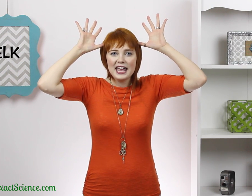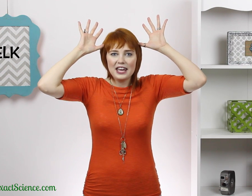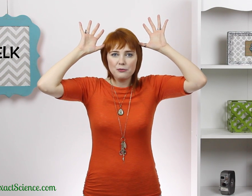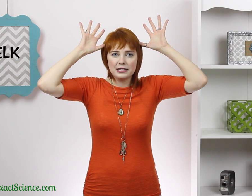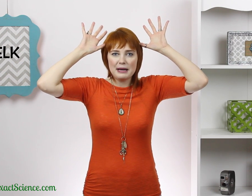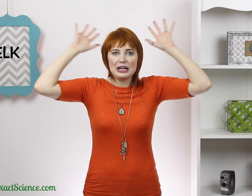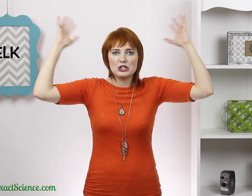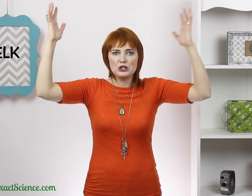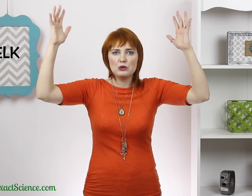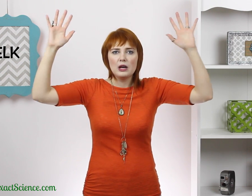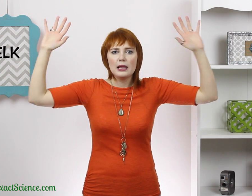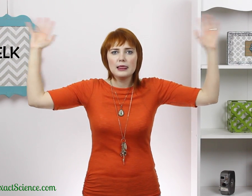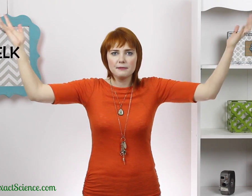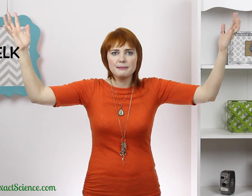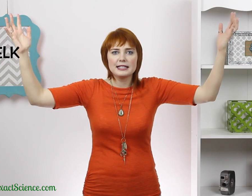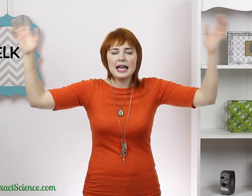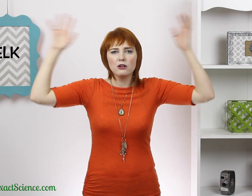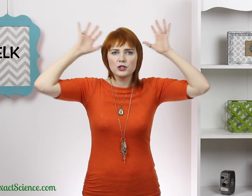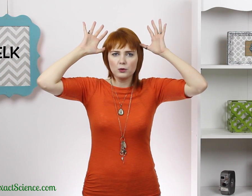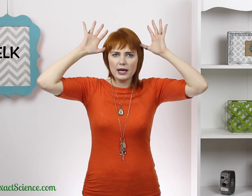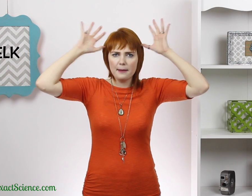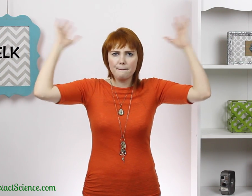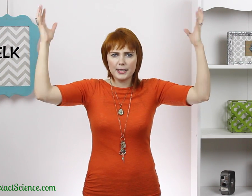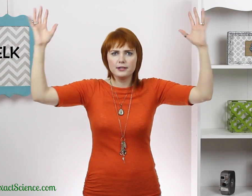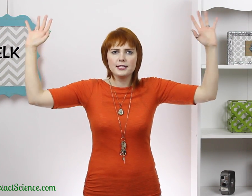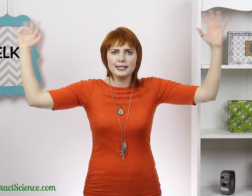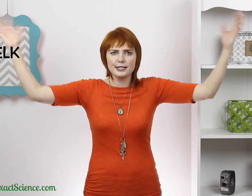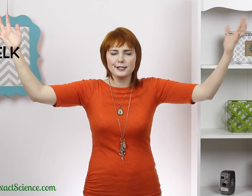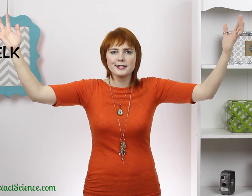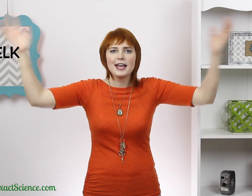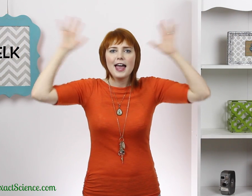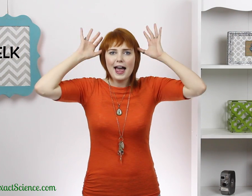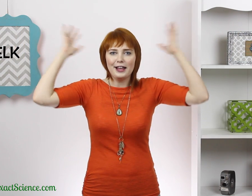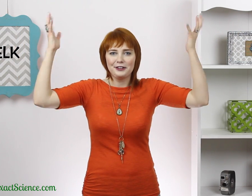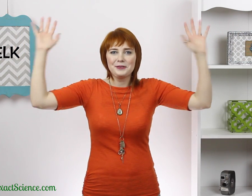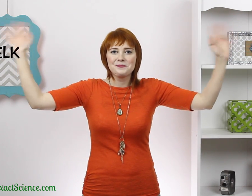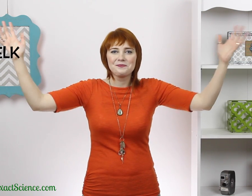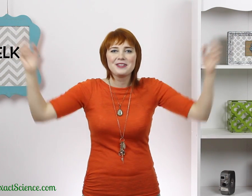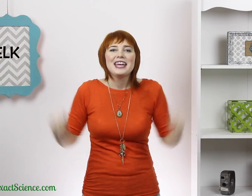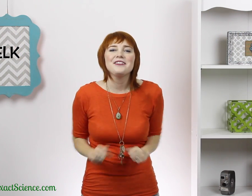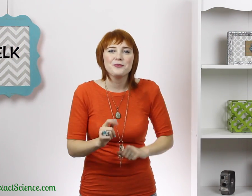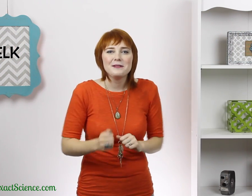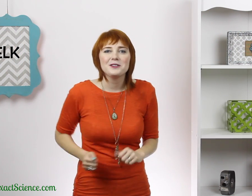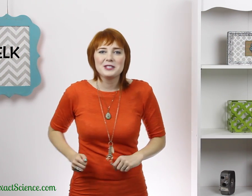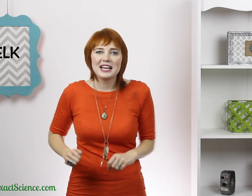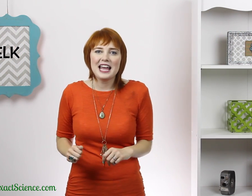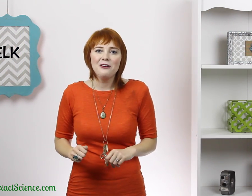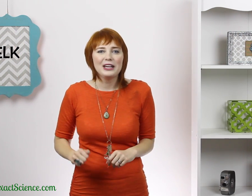and you bring them out in two lumps because elks are way bigger than deers. Elk. If your baby learns the sign elk